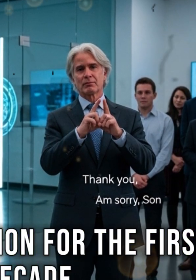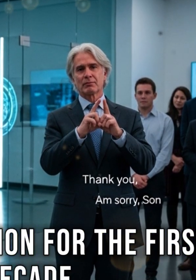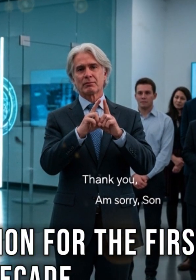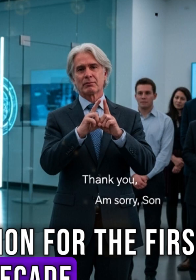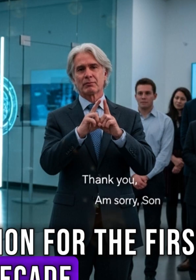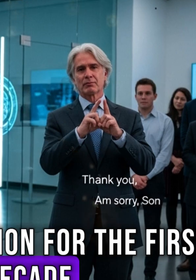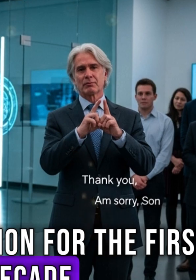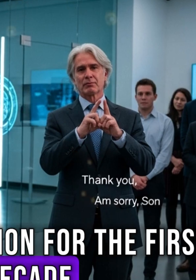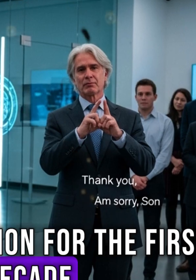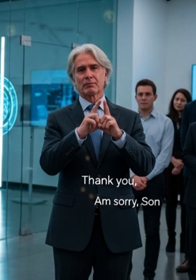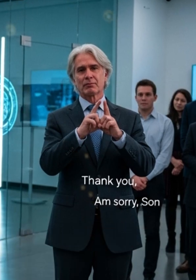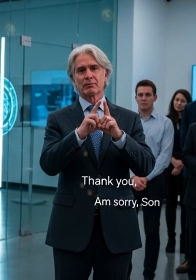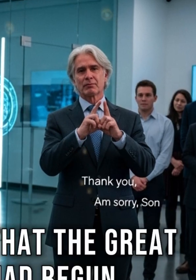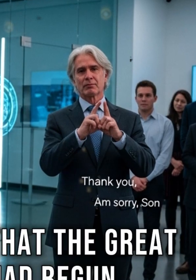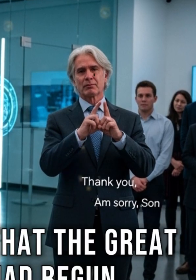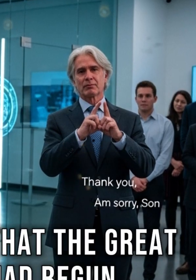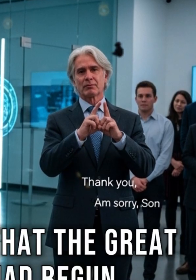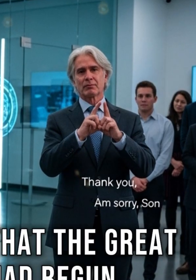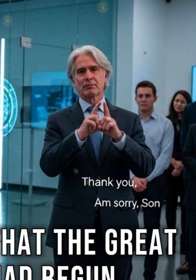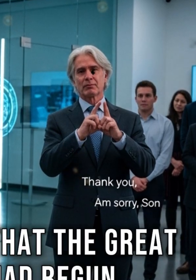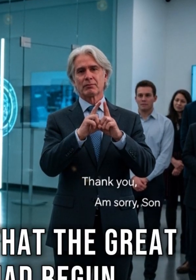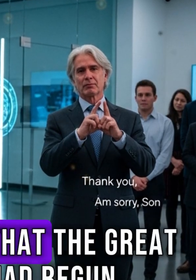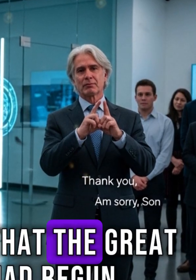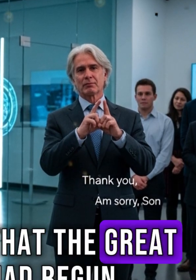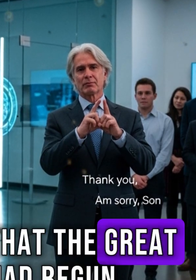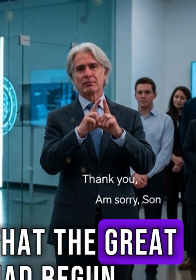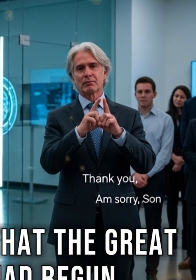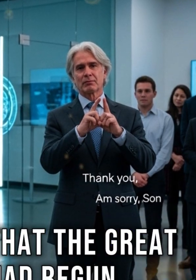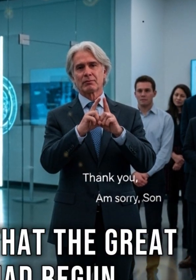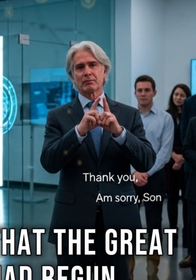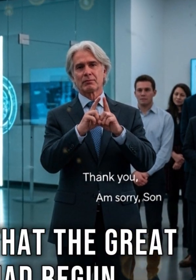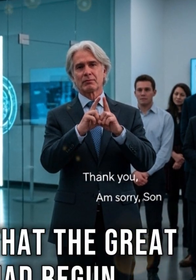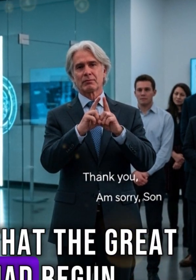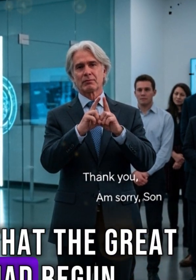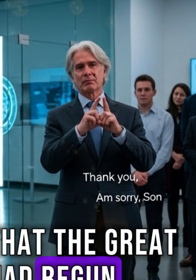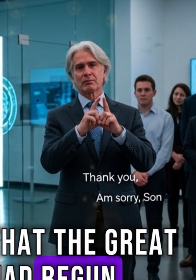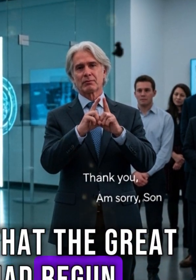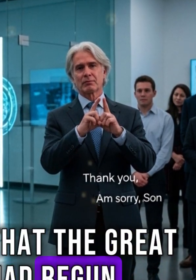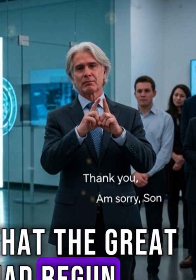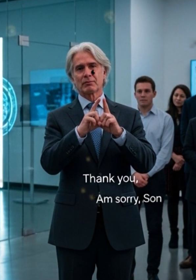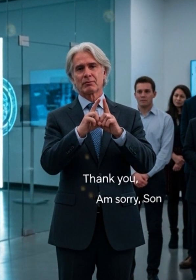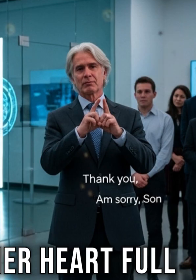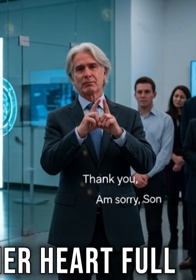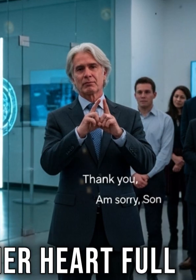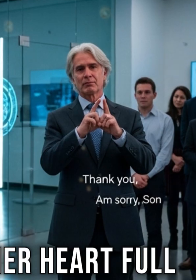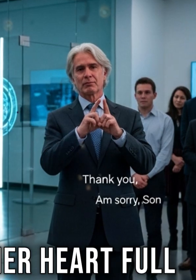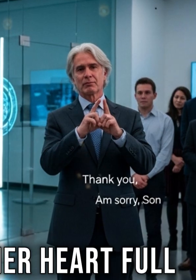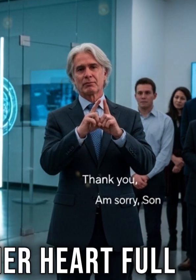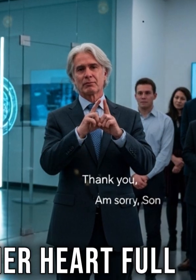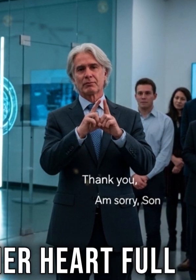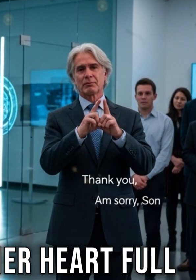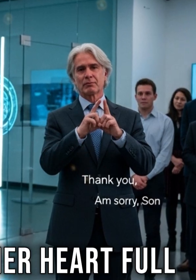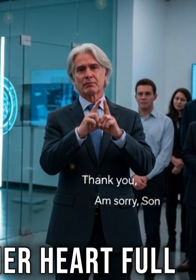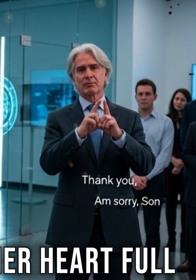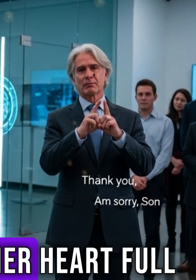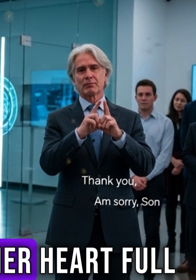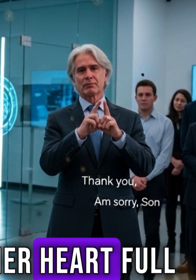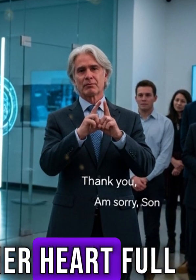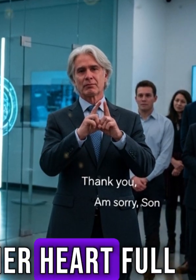in a decade, Ilara understood that the great restoration had begun. Ilara stood back, her heart